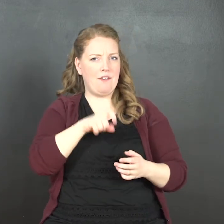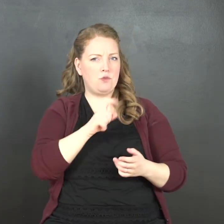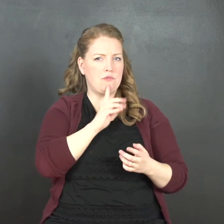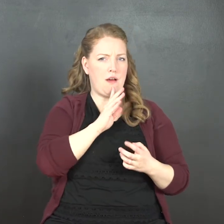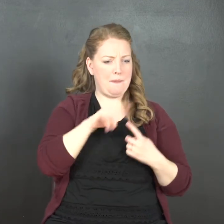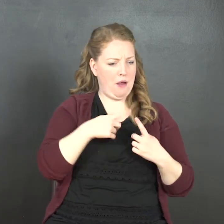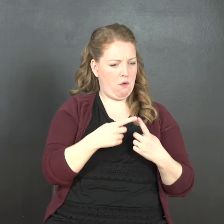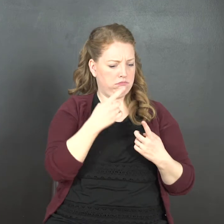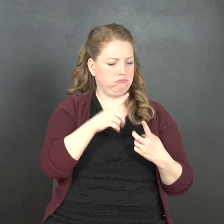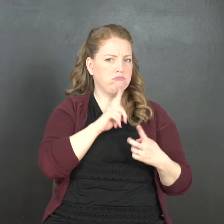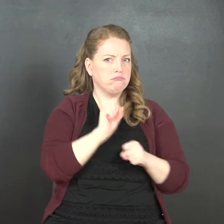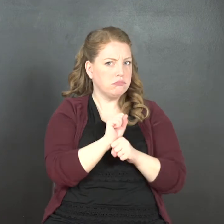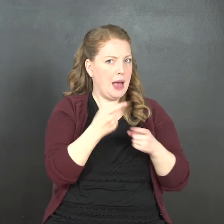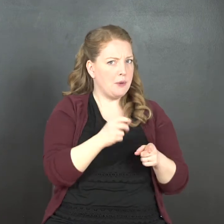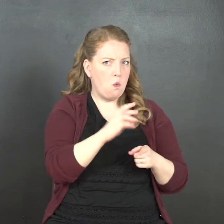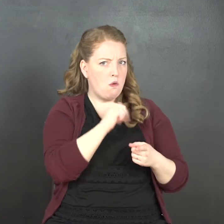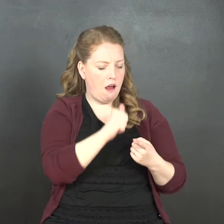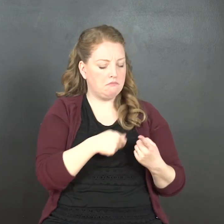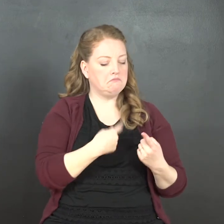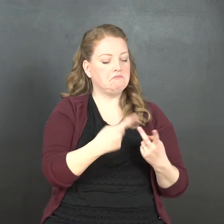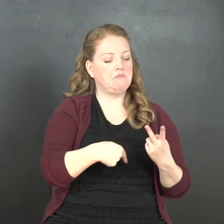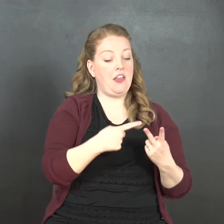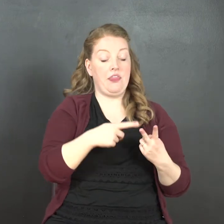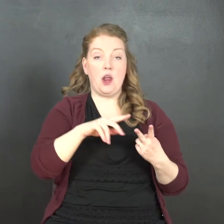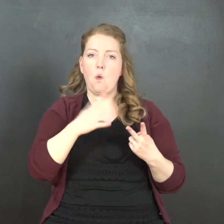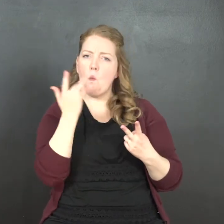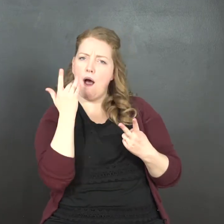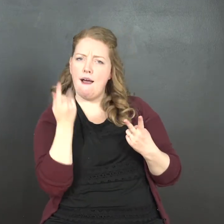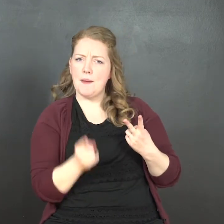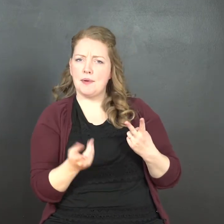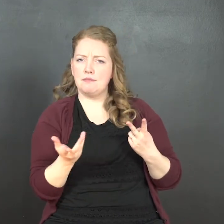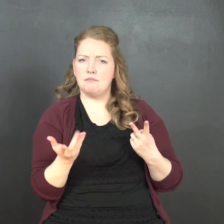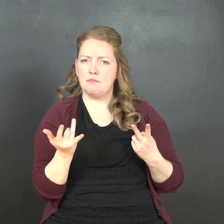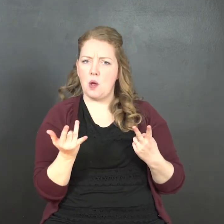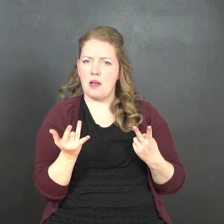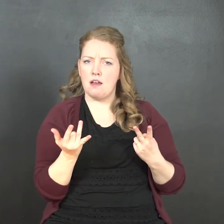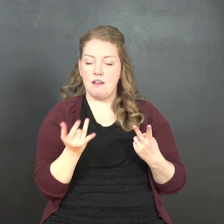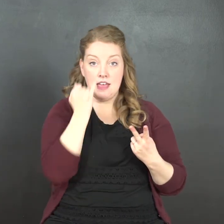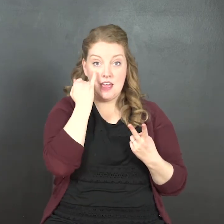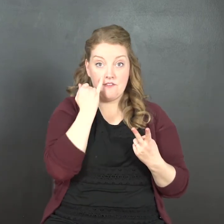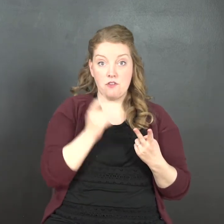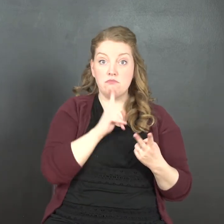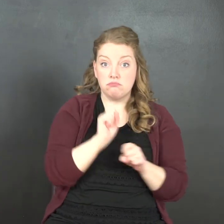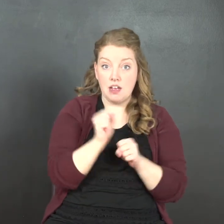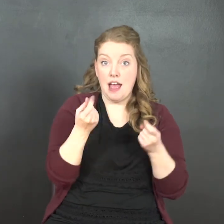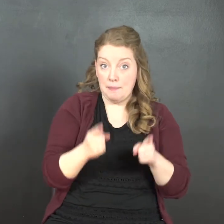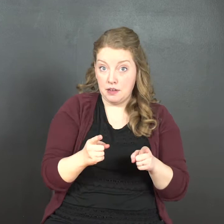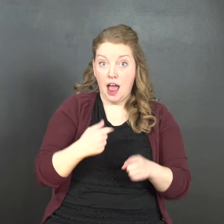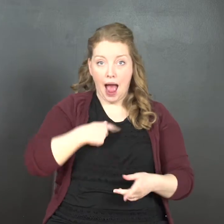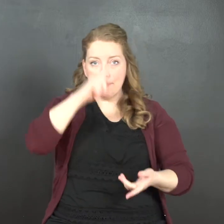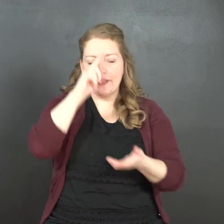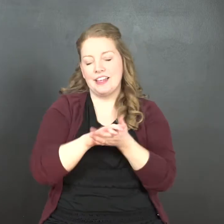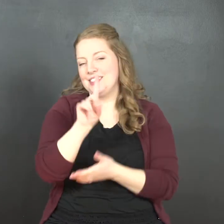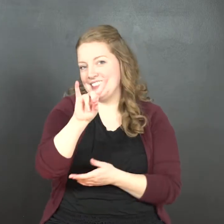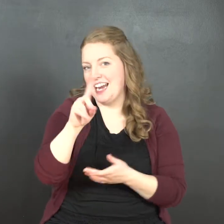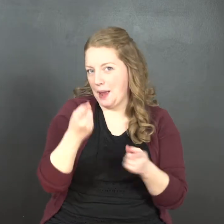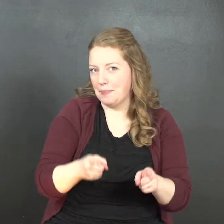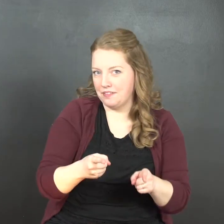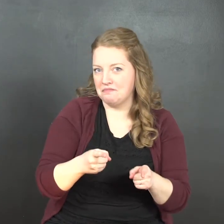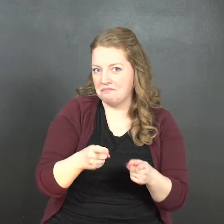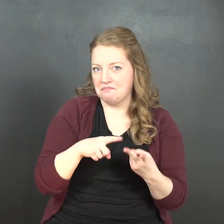moment. But then we have to talk about why it happened. After all, if it did happen, and I happen to believe that it